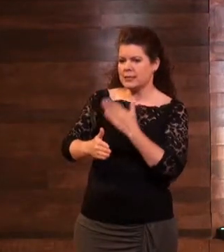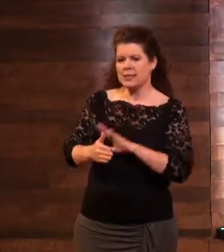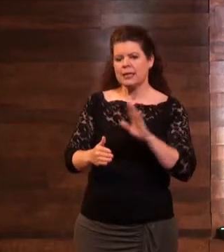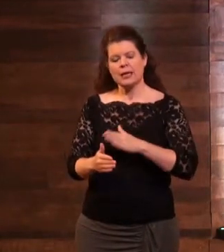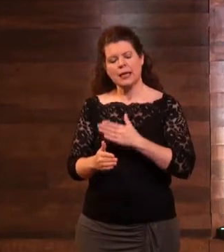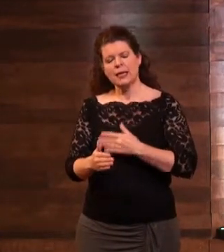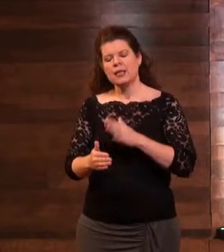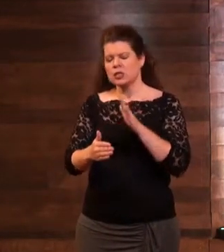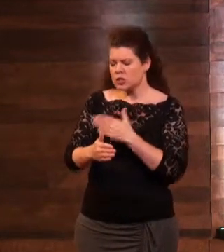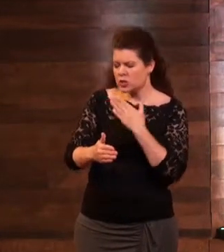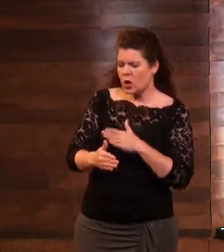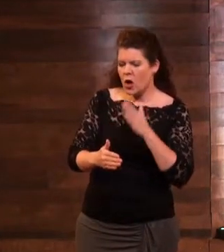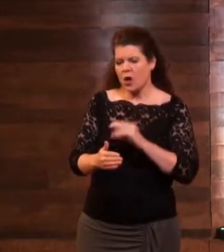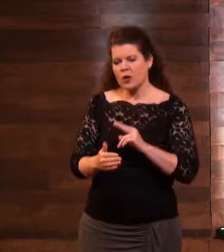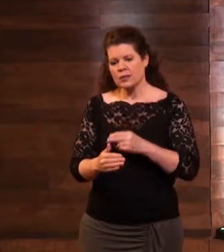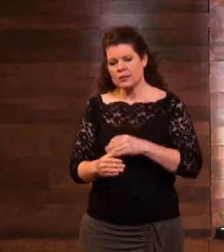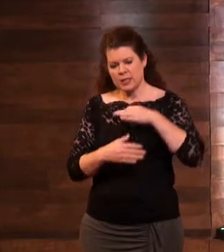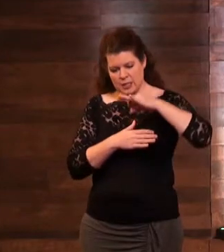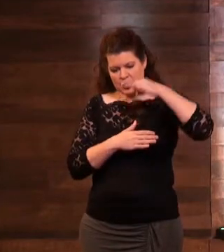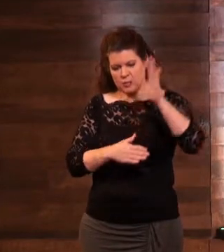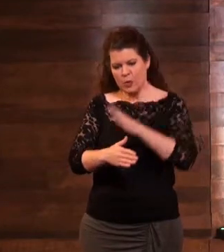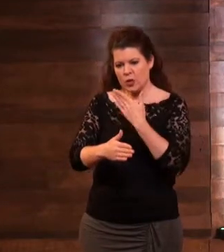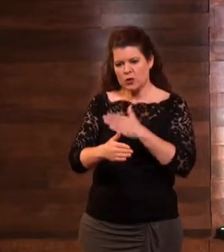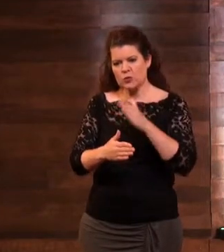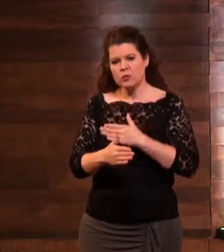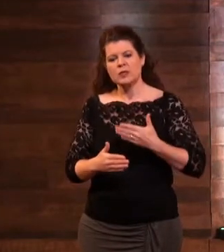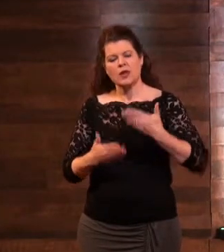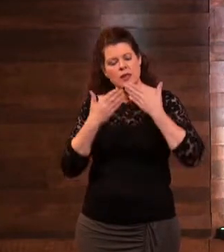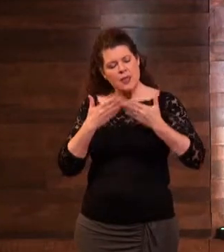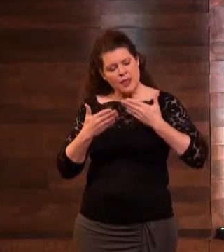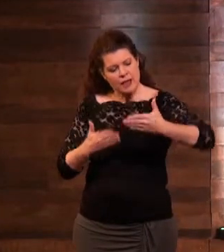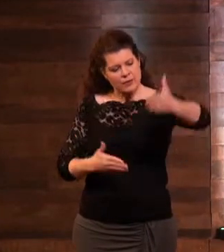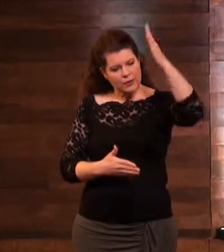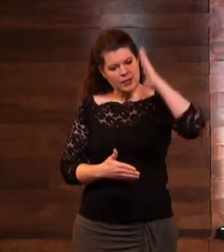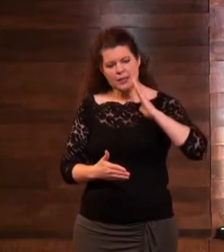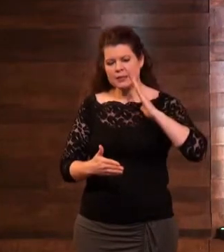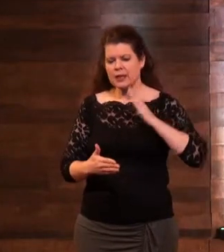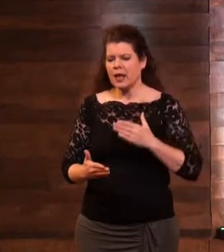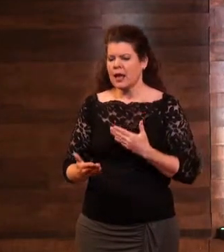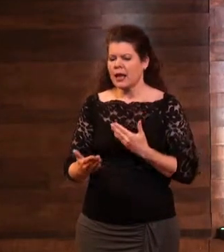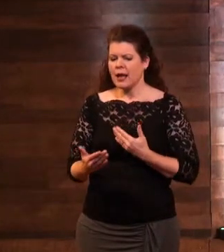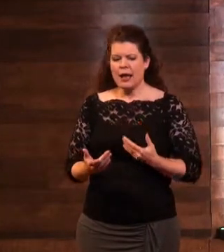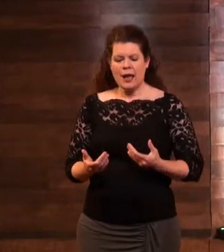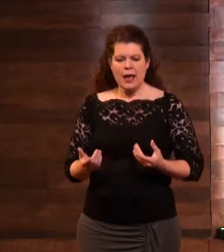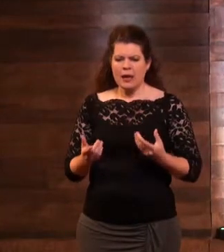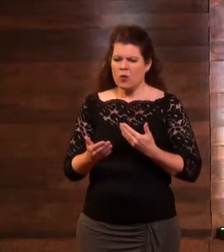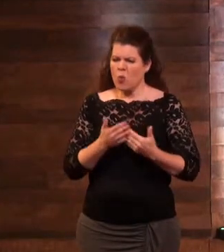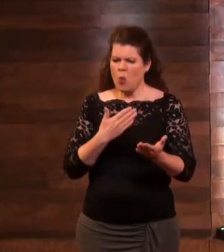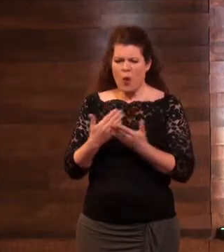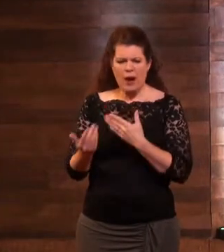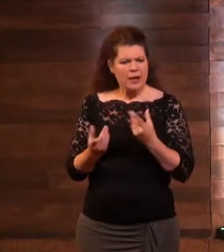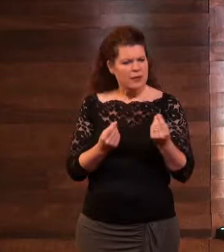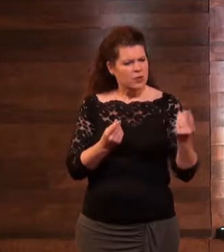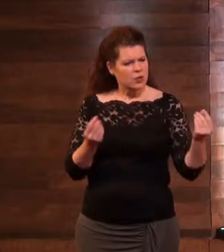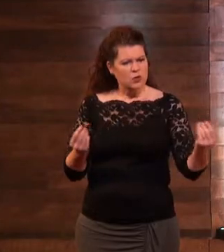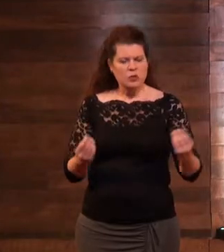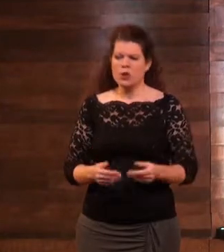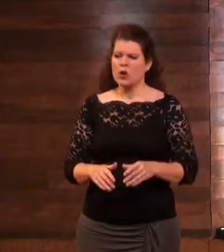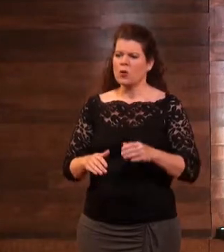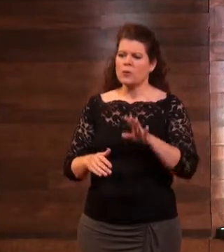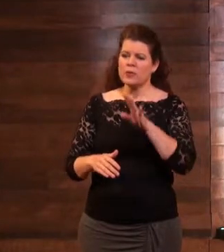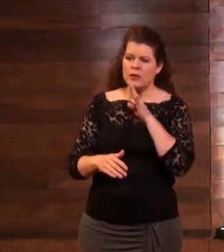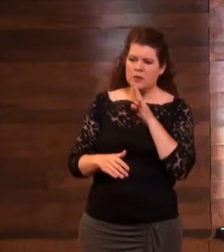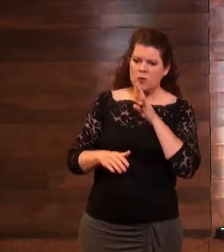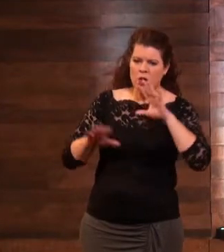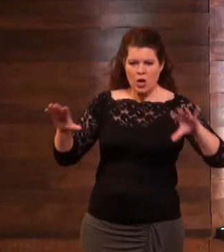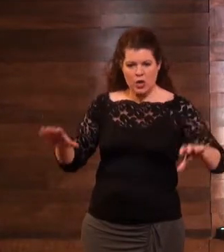God. And whatever you do, in word or deed, do everything in the name of the Lord Jesus, giving thanks to God